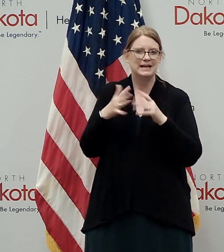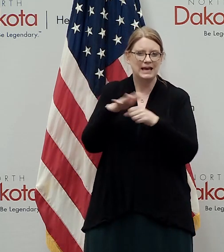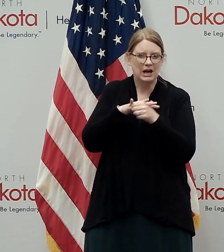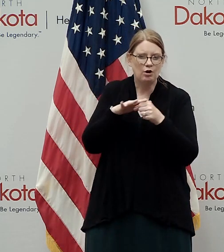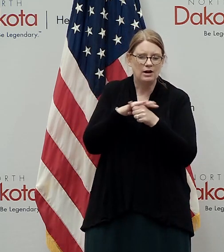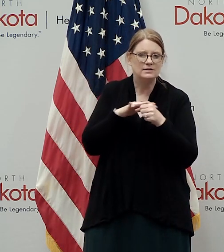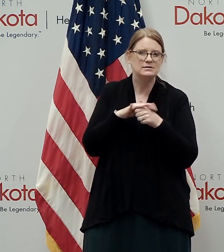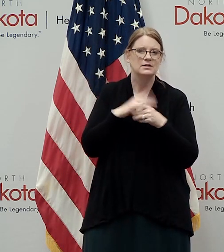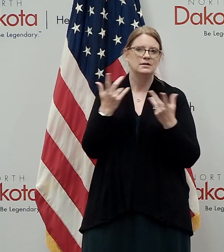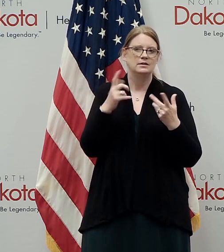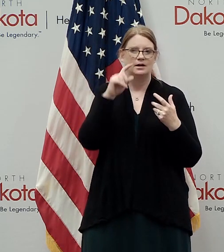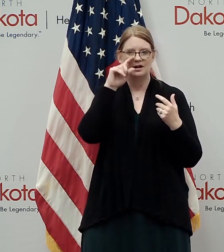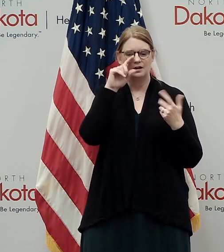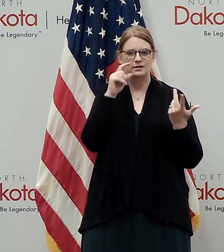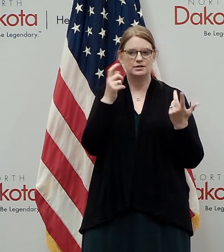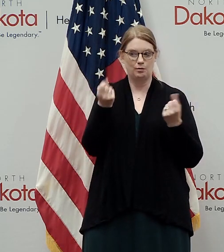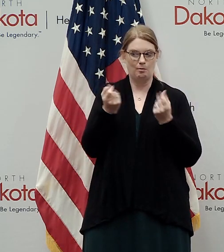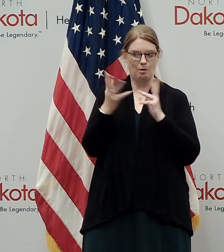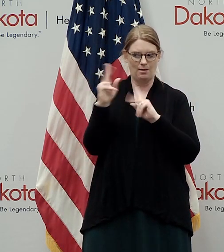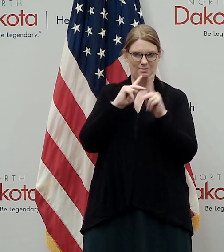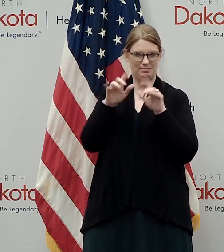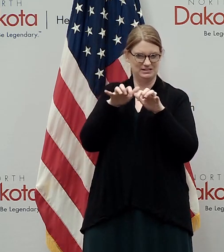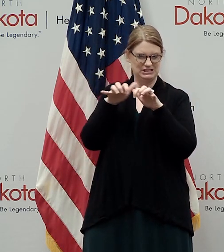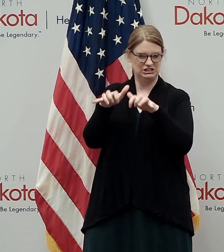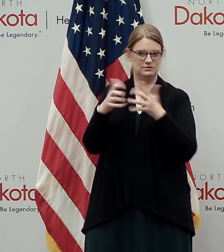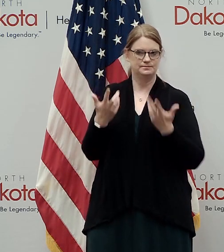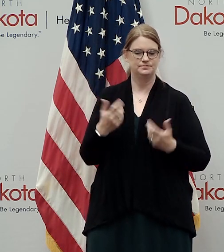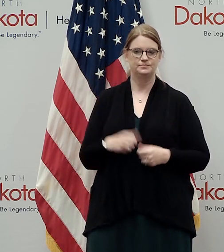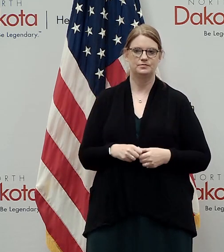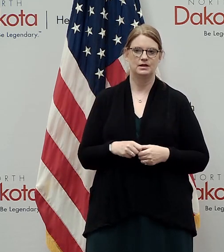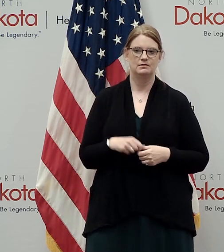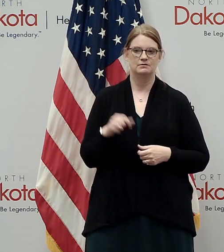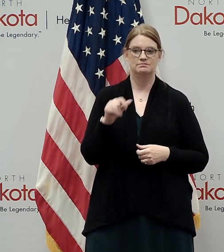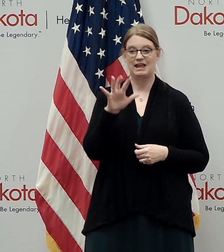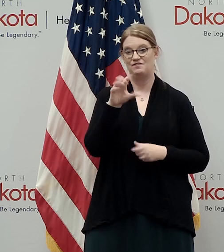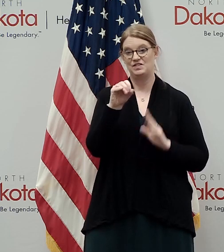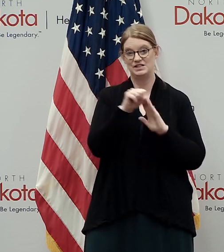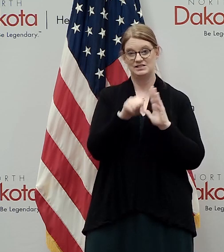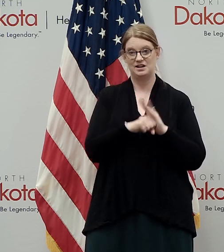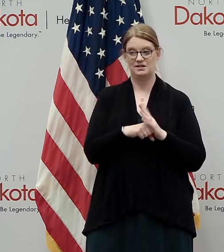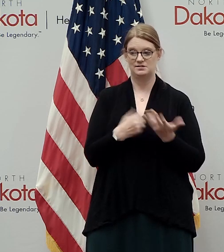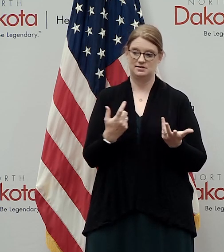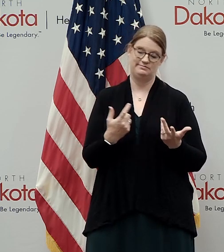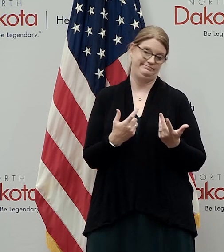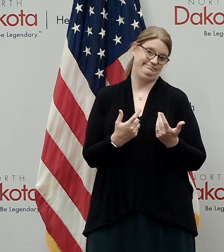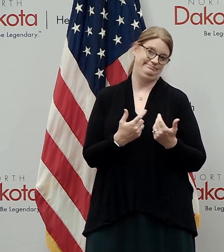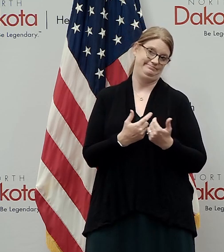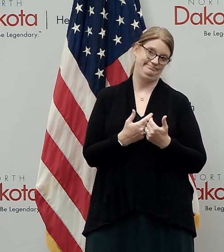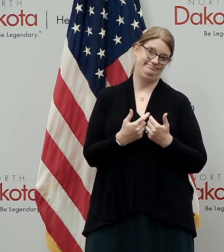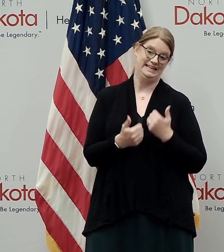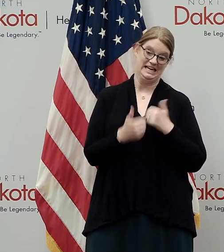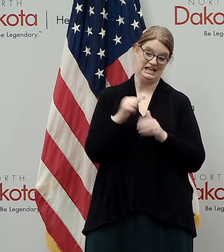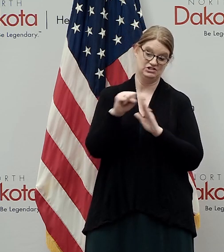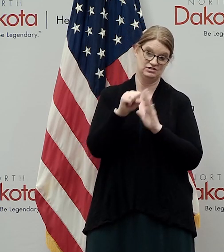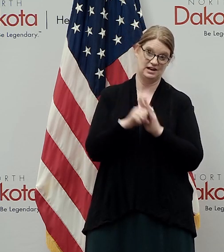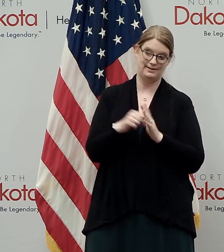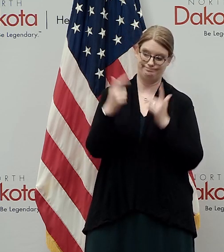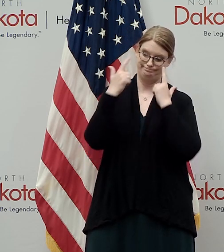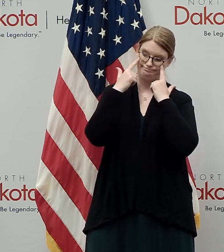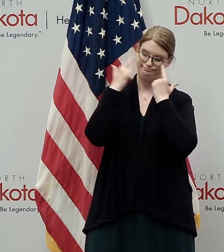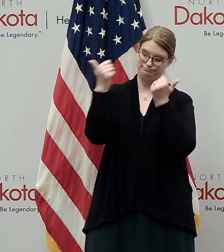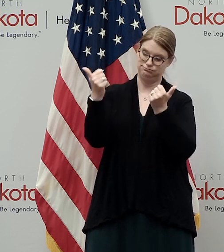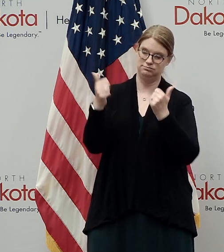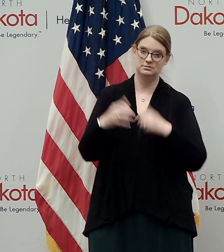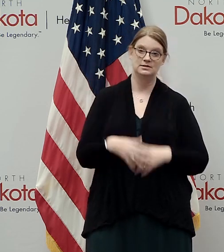less places to do. I mean, again, it's why we've got 50 states. Each state can kind of take their own course. I think this is the right course for North Dakota right now.